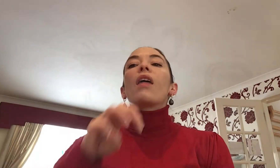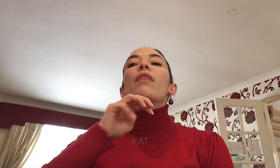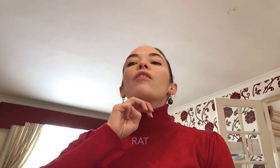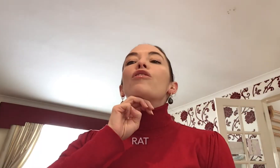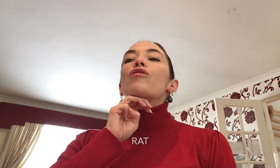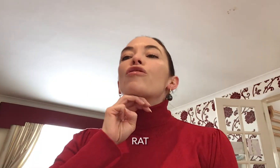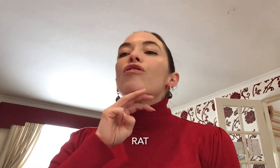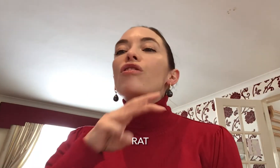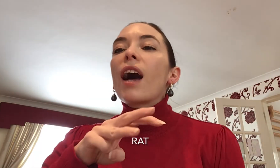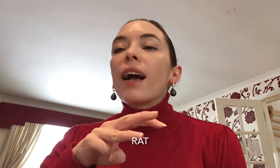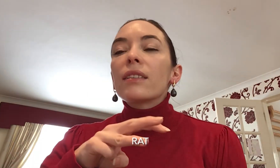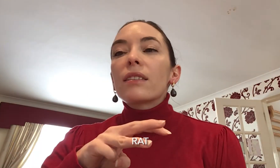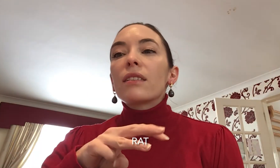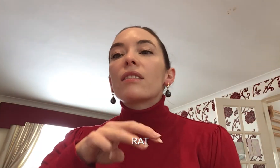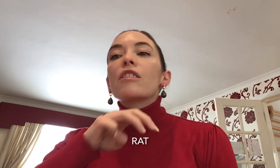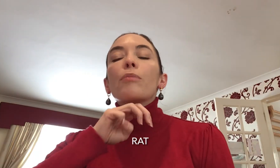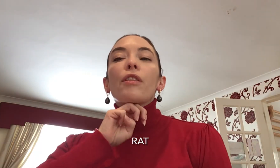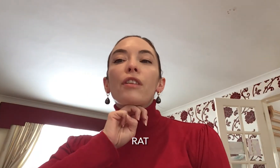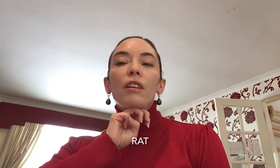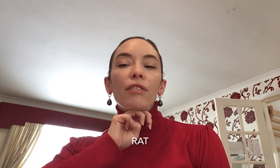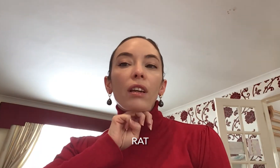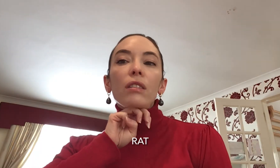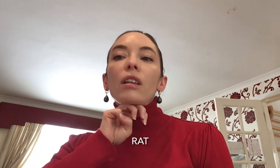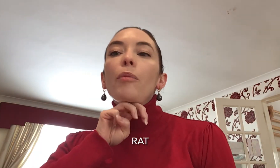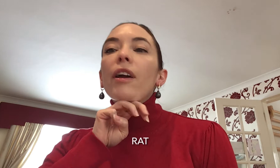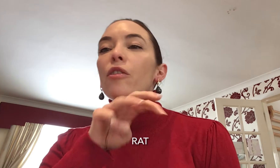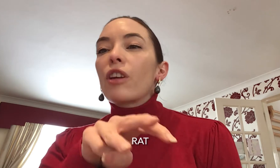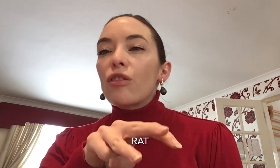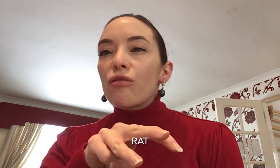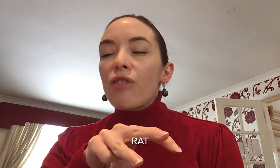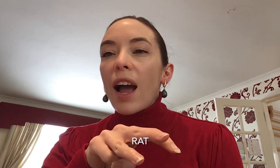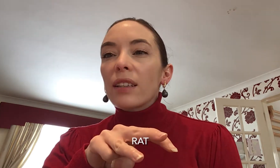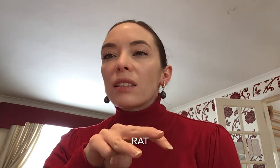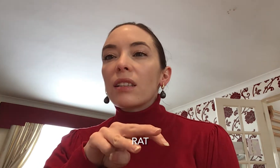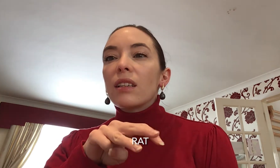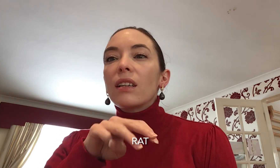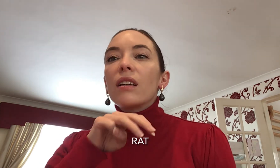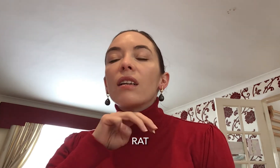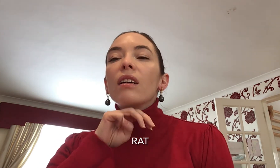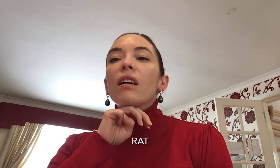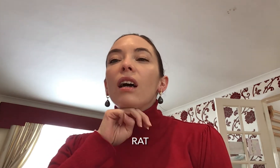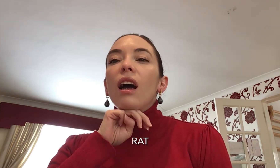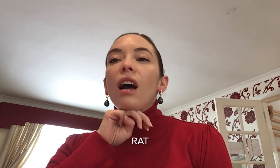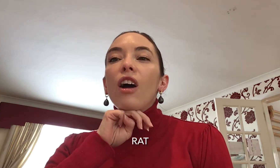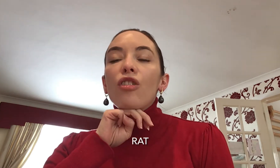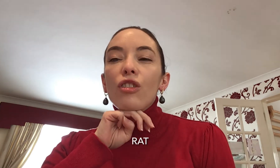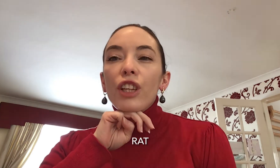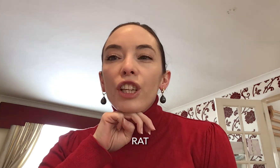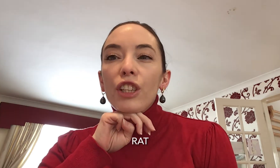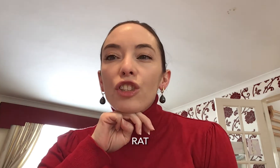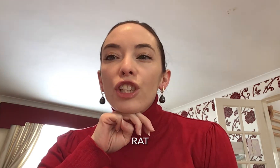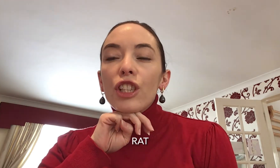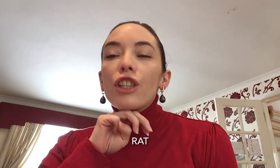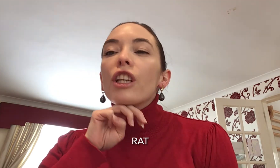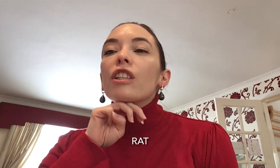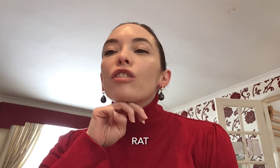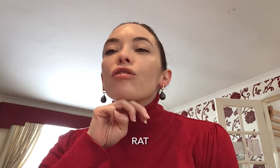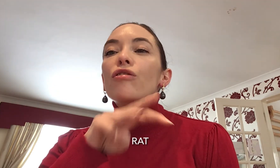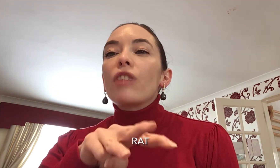The rat, just with 3 fingers coming out there, rat. He cheated in the race. Rat, he